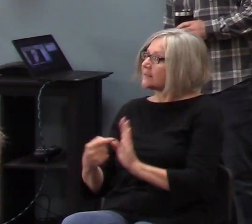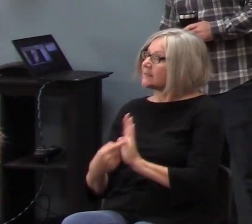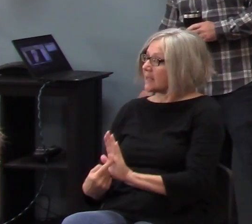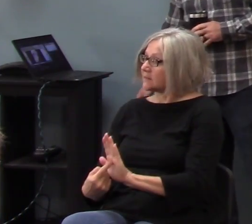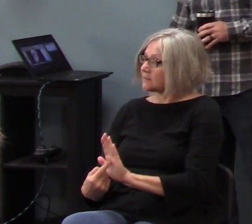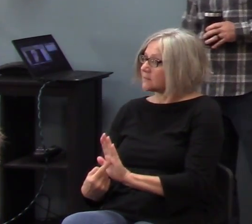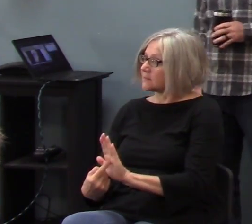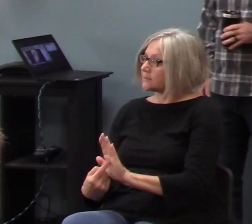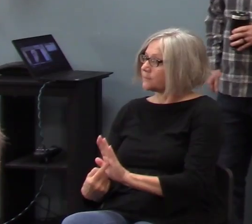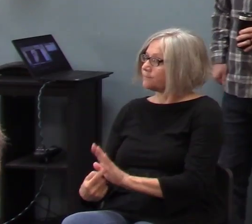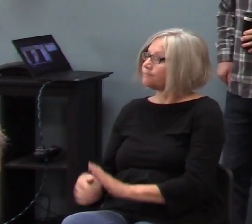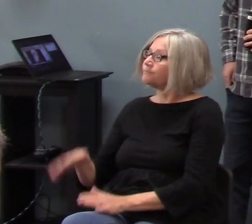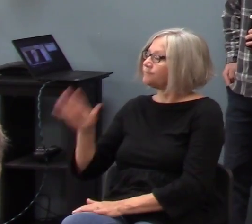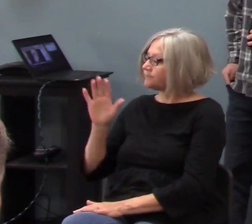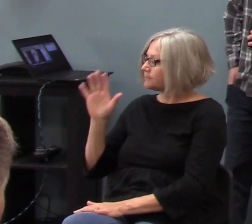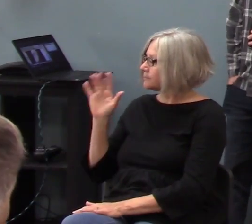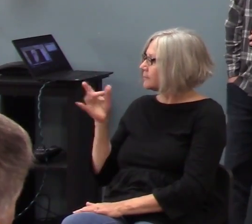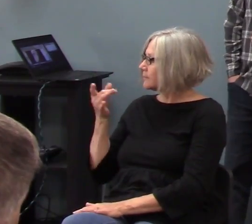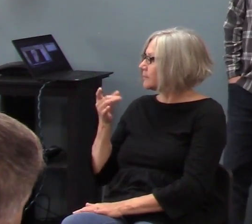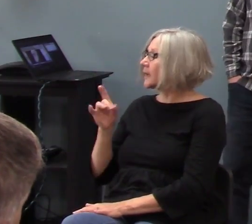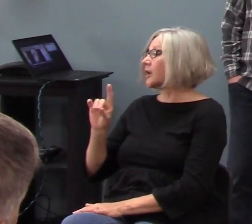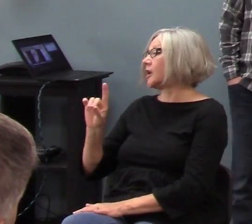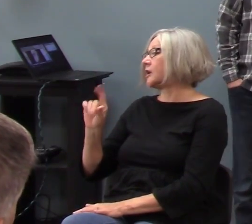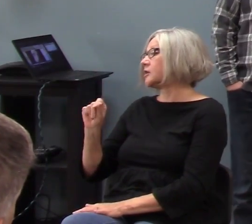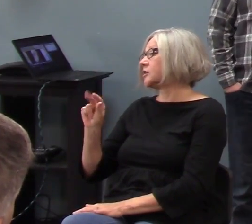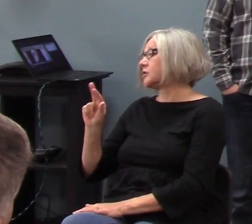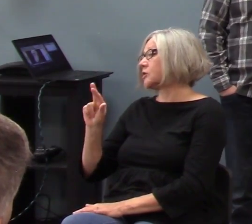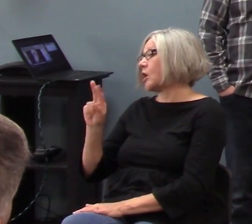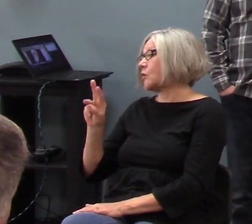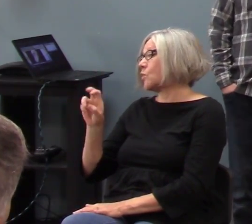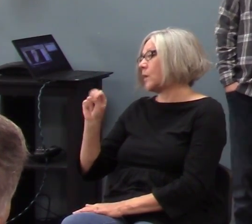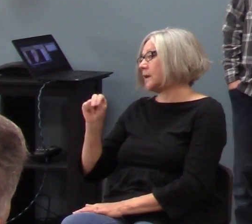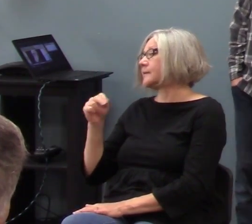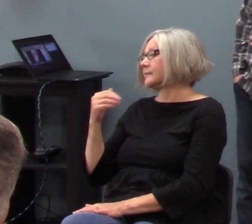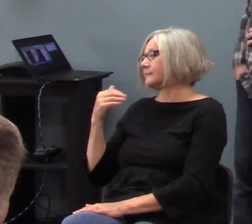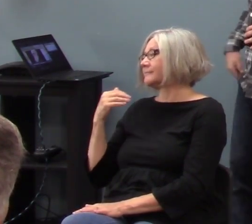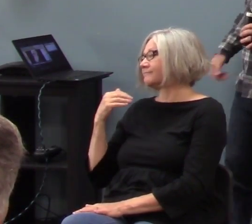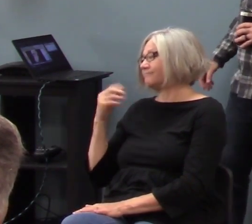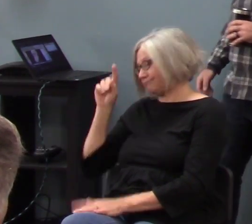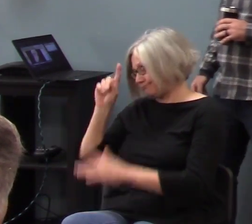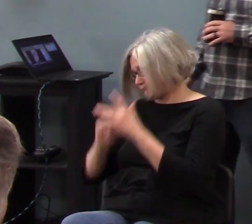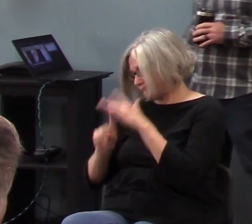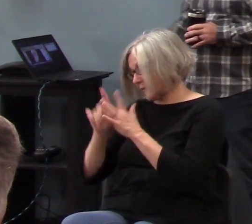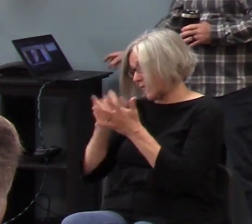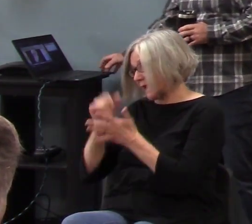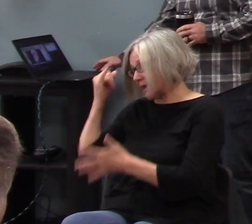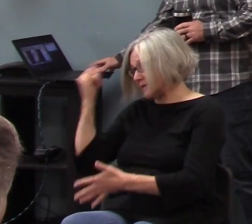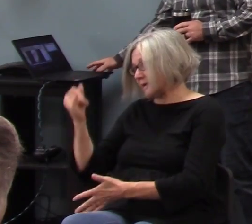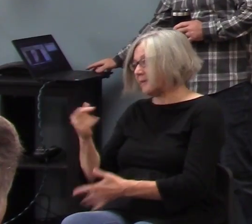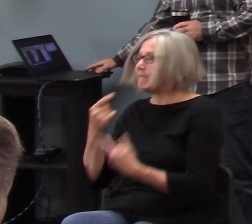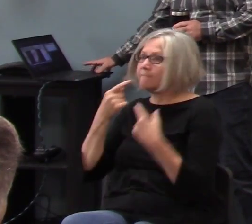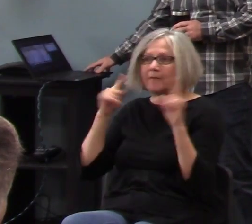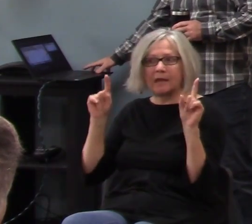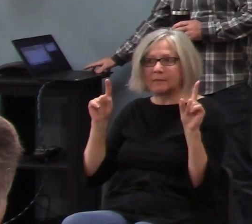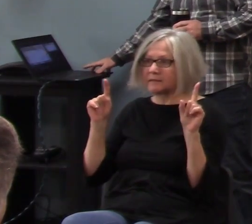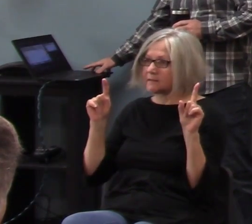Okay? A guy in the 1800s named Charles Darwin came up with this idea. Probably heard of him. Pretty famous dude. Excellent